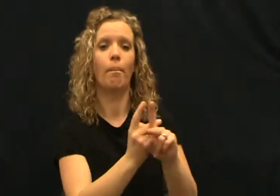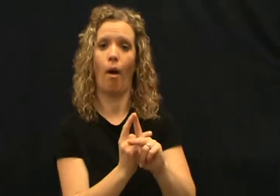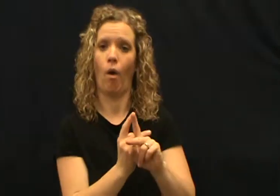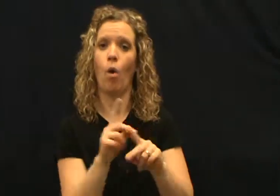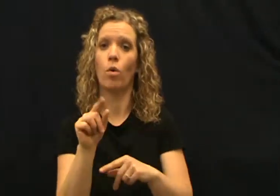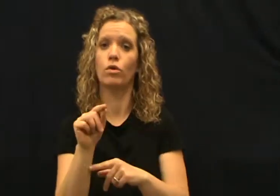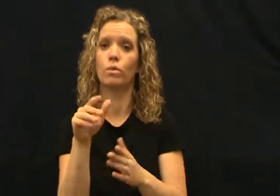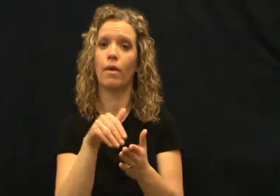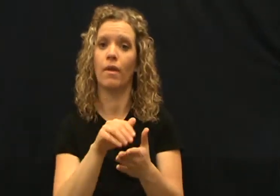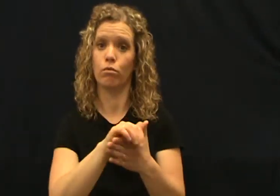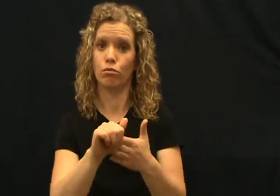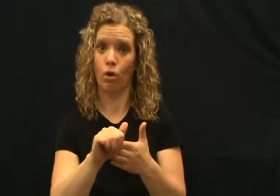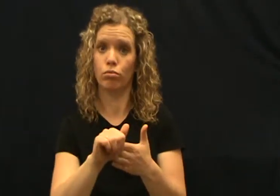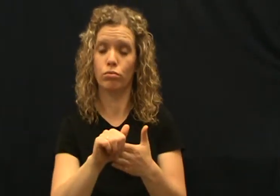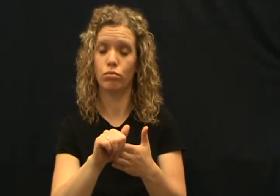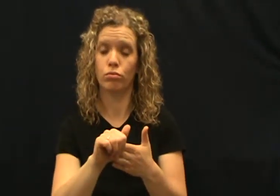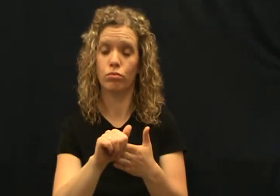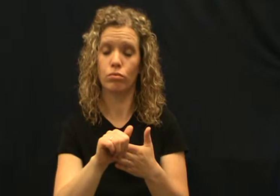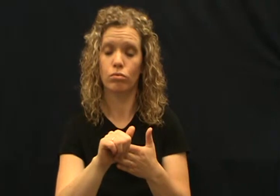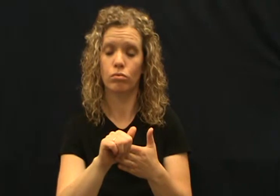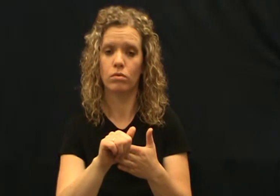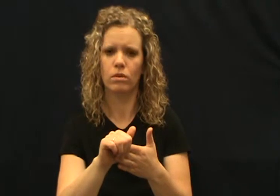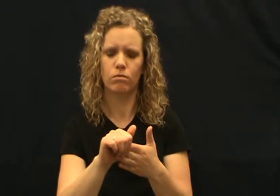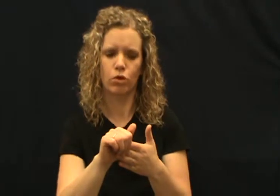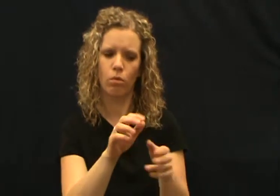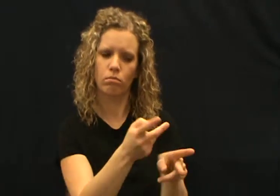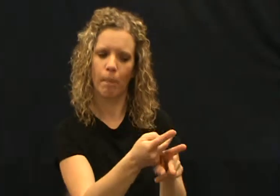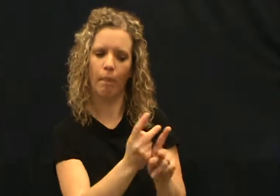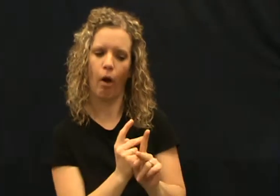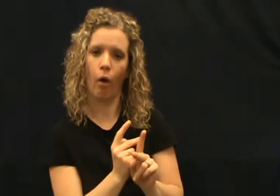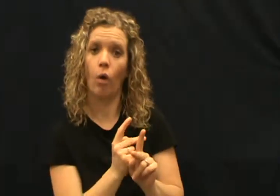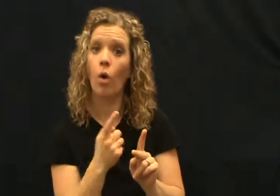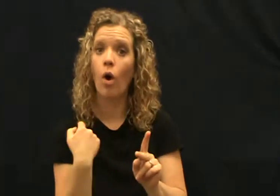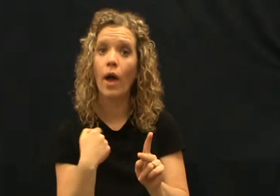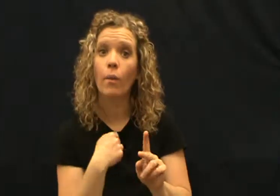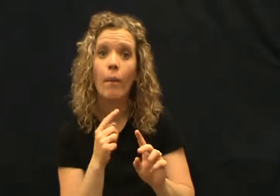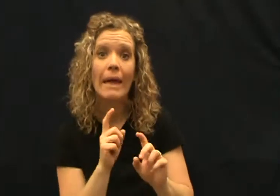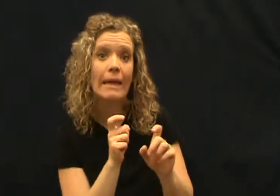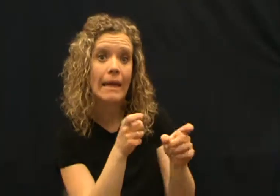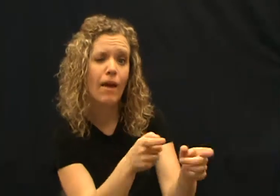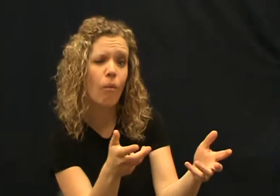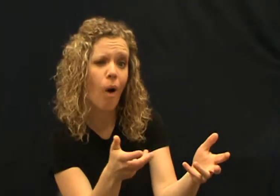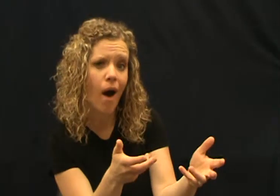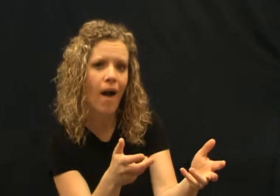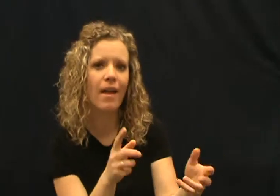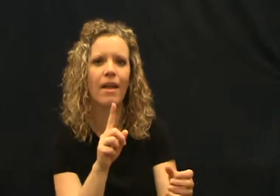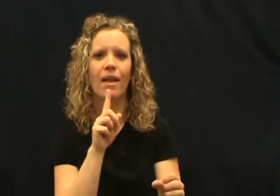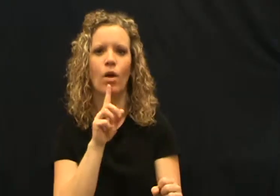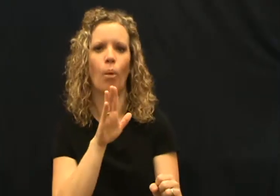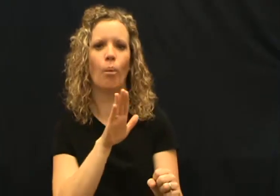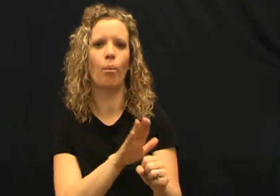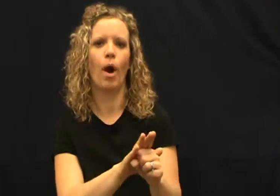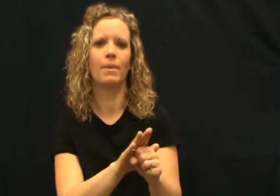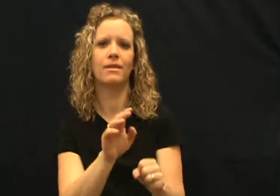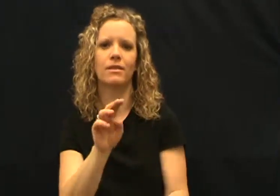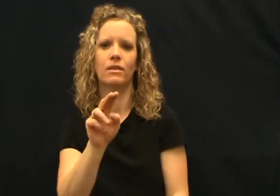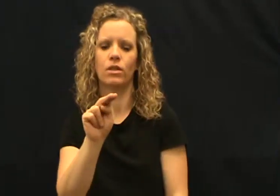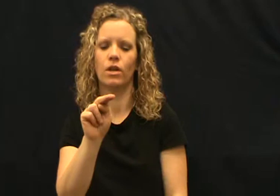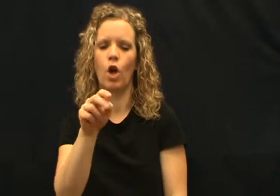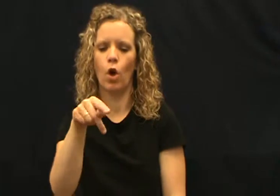bank that we're taking a loan for, and what we give is we give what we call a promissory note. That's a formal agreement